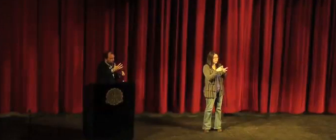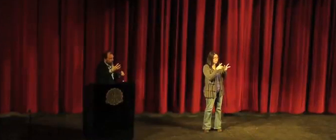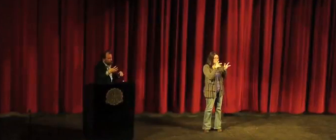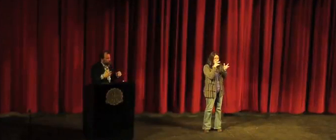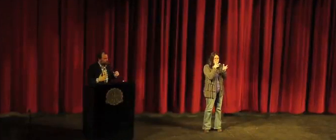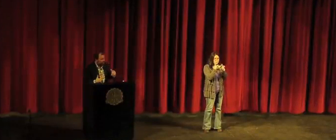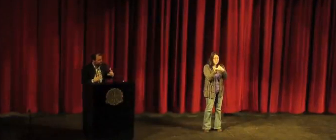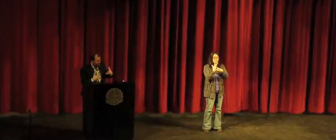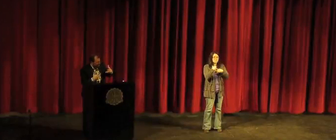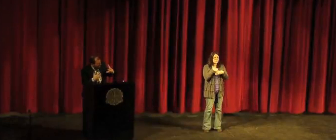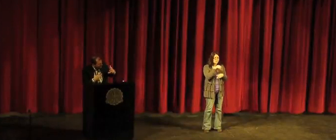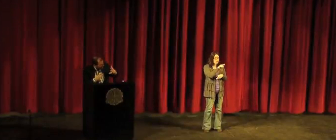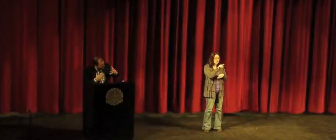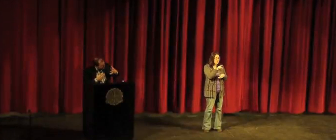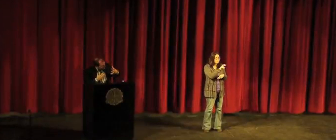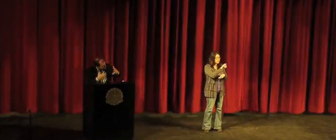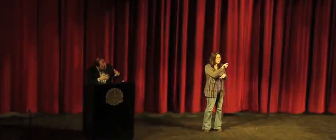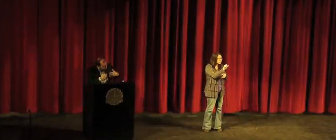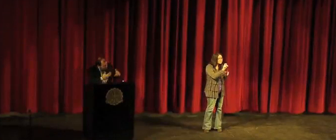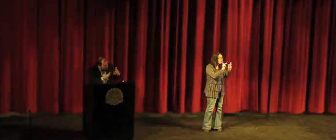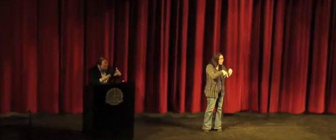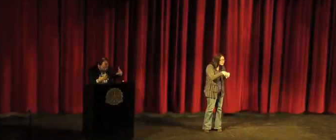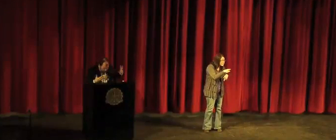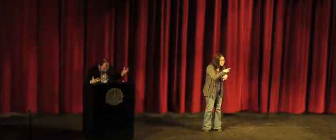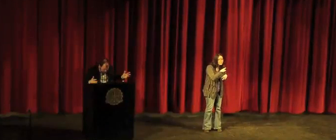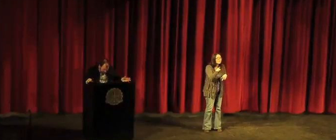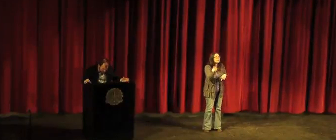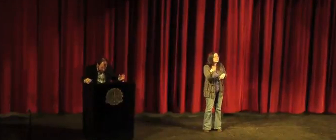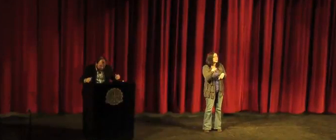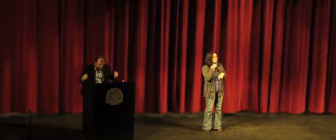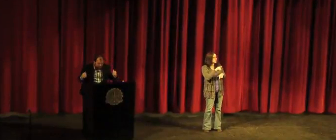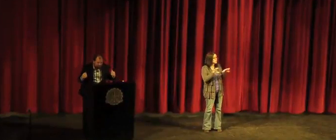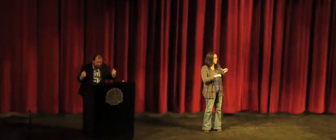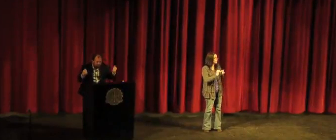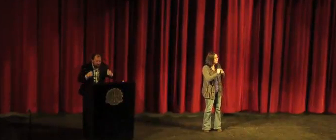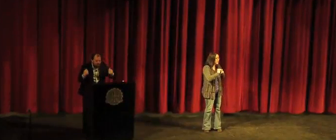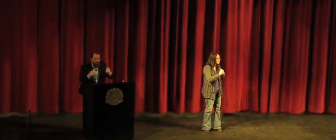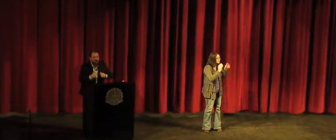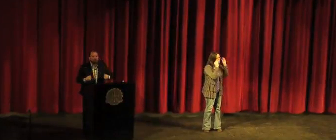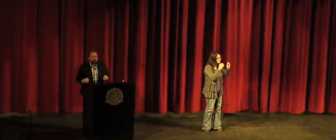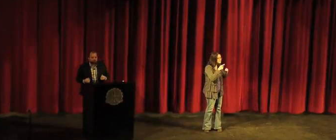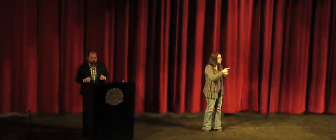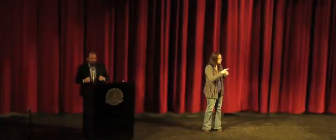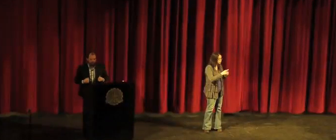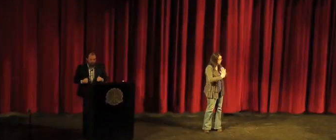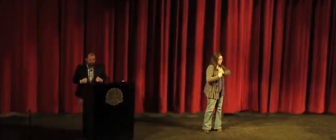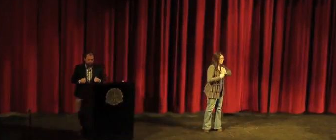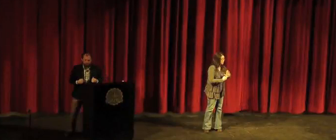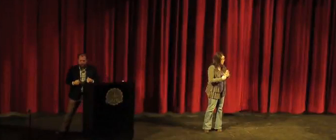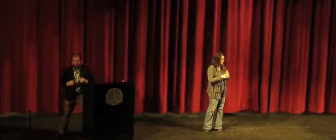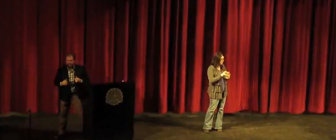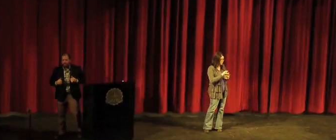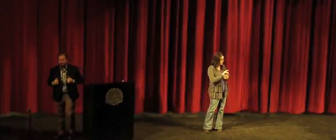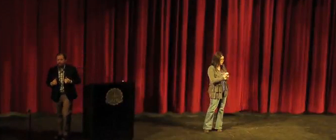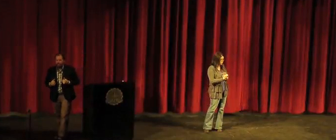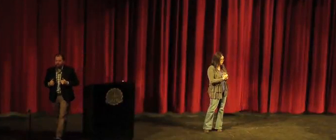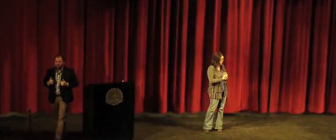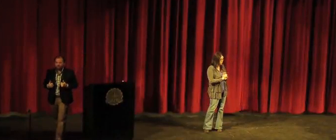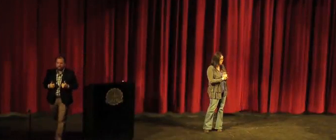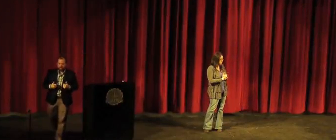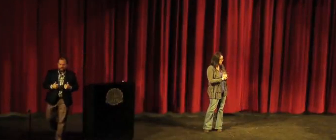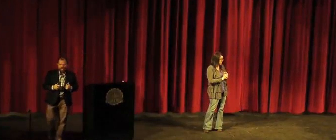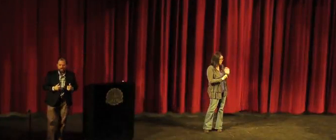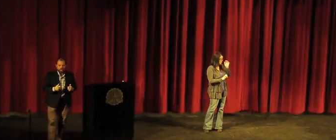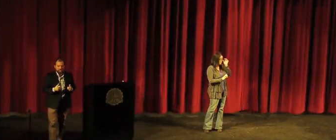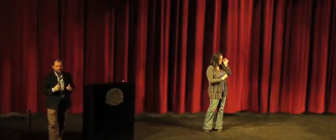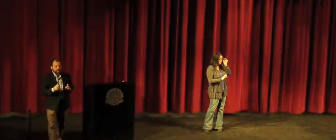virtuous person looks like and are going through practices that teach you to put on virtue. So a